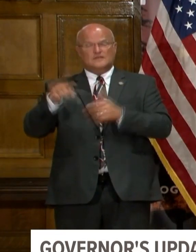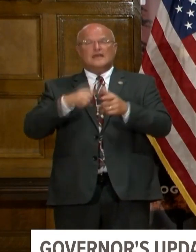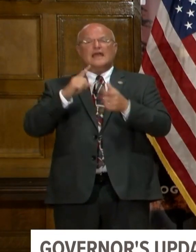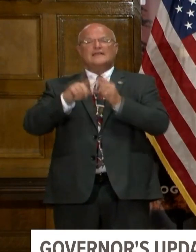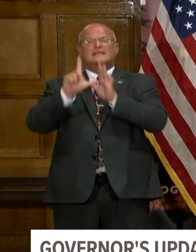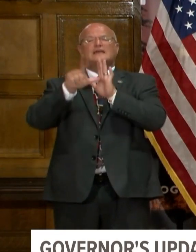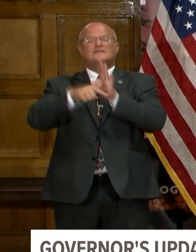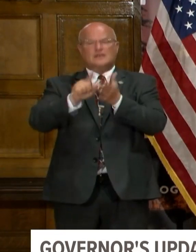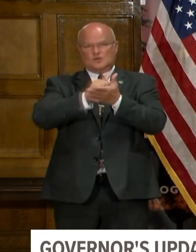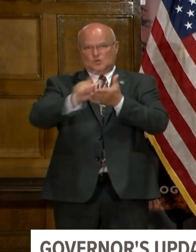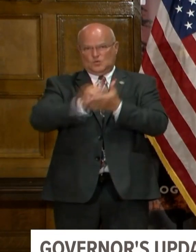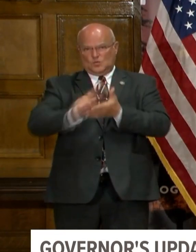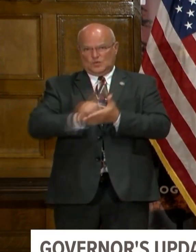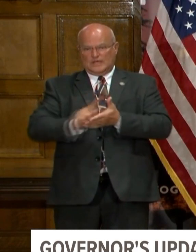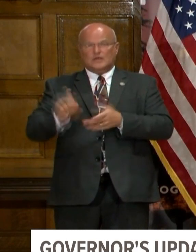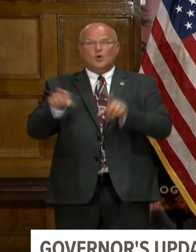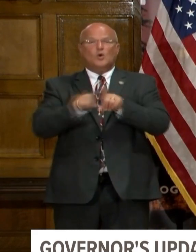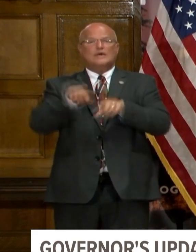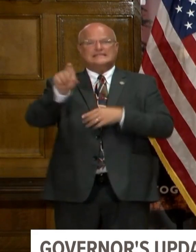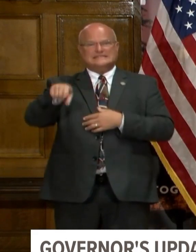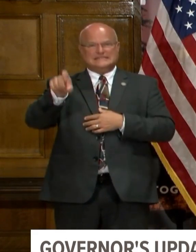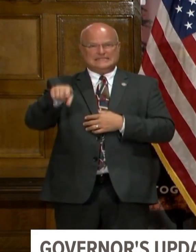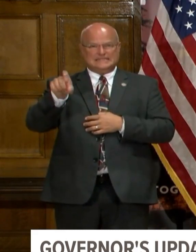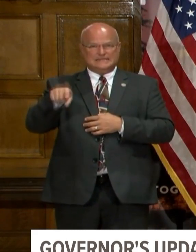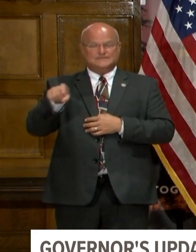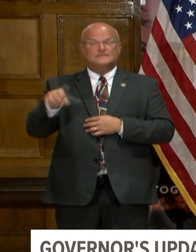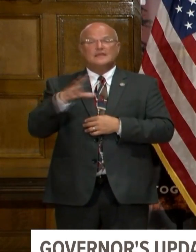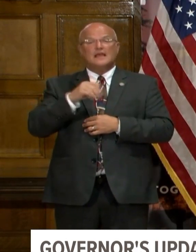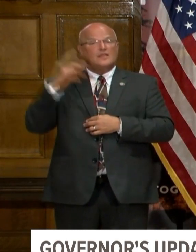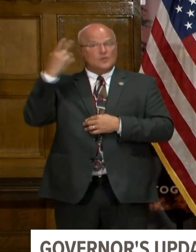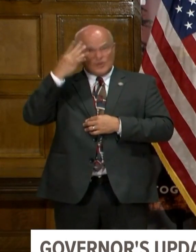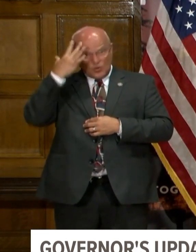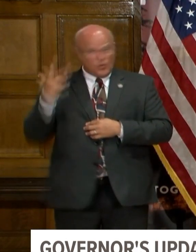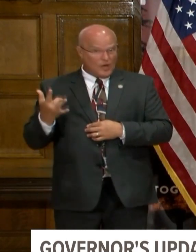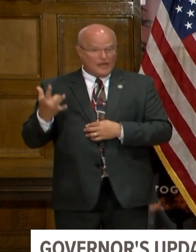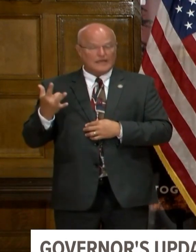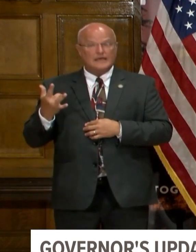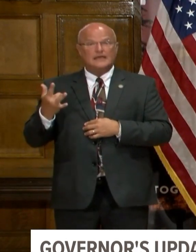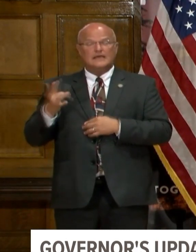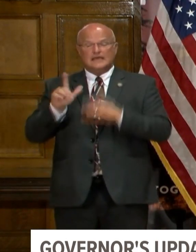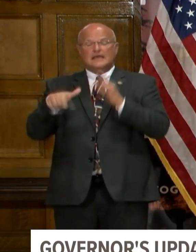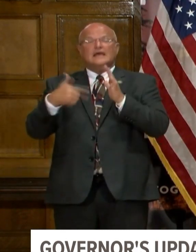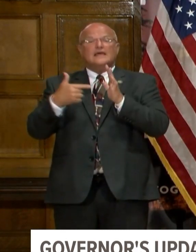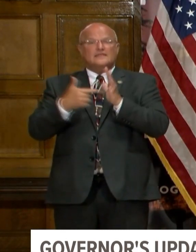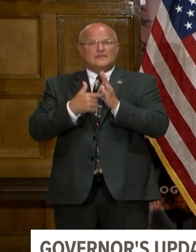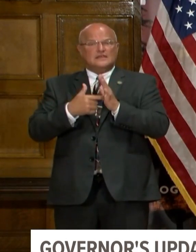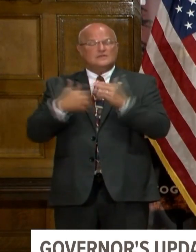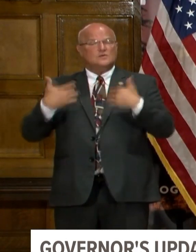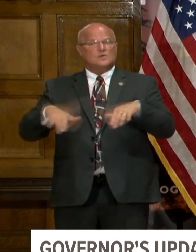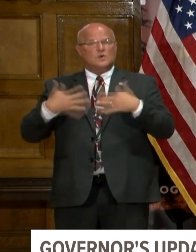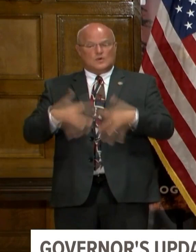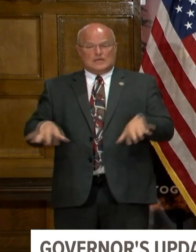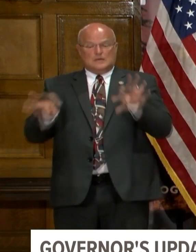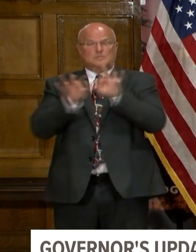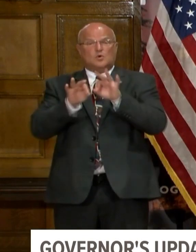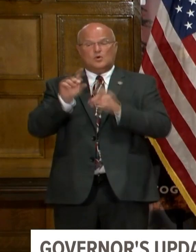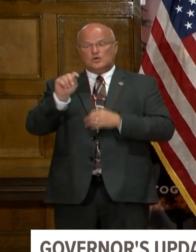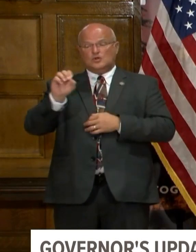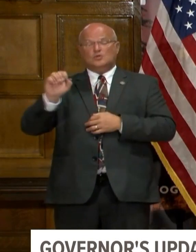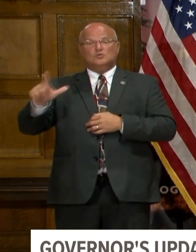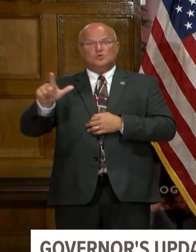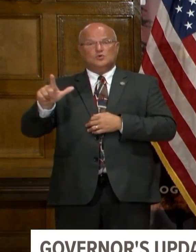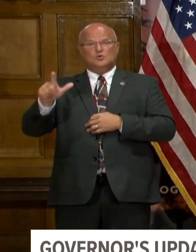weekly updates or as needed. And the reason for that is this has been a very useful tool